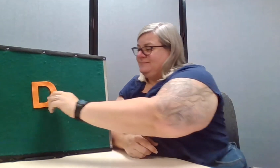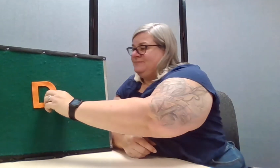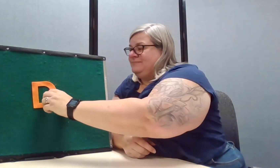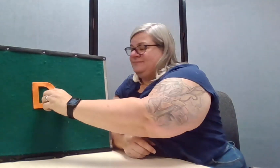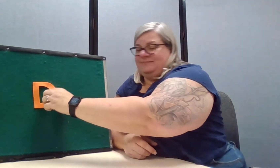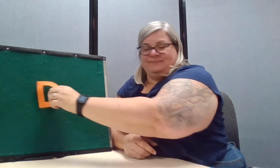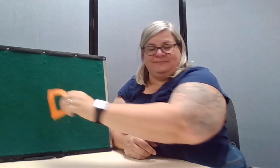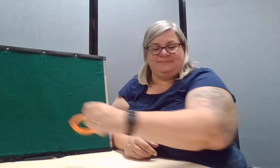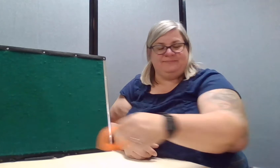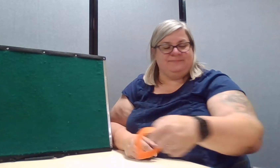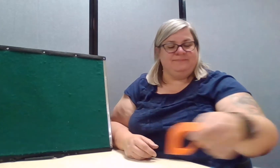live.